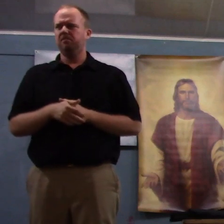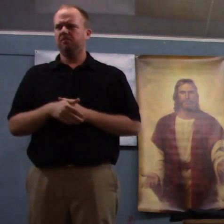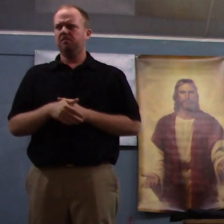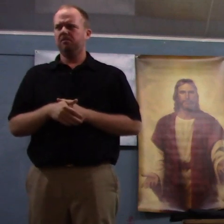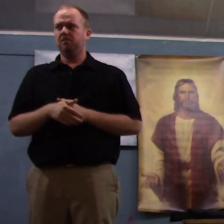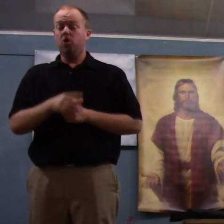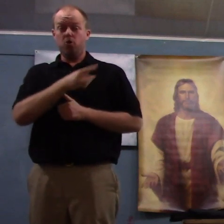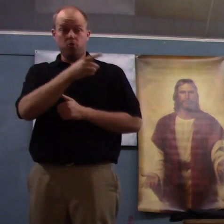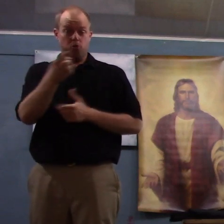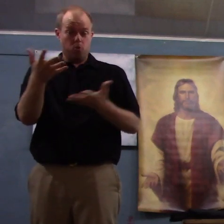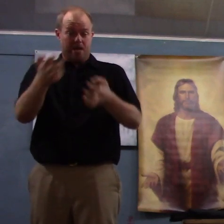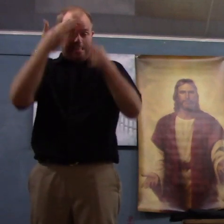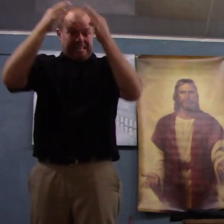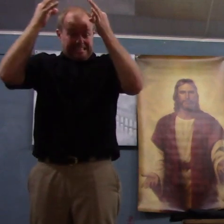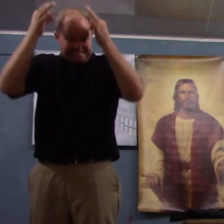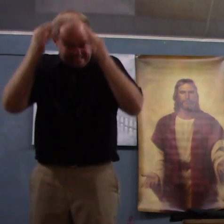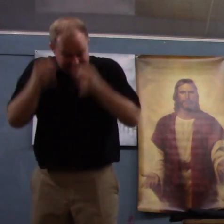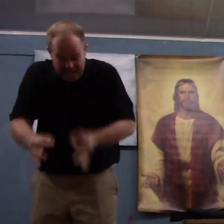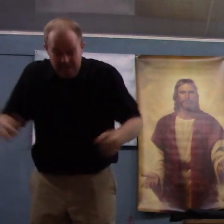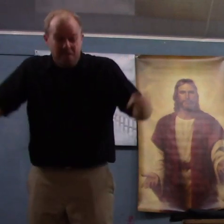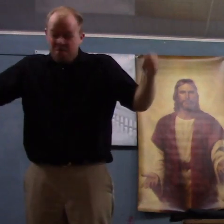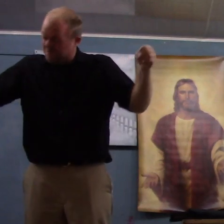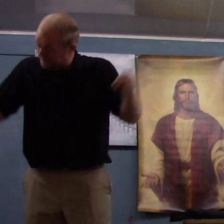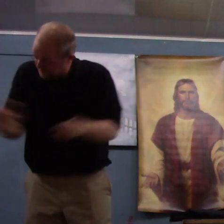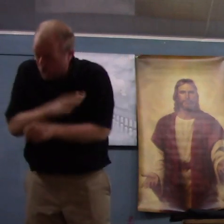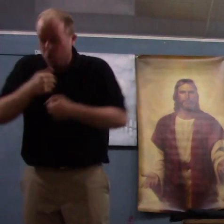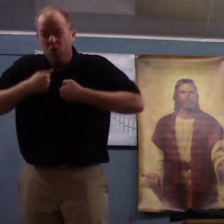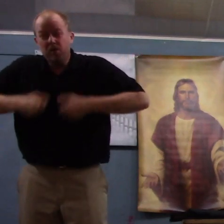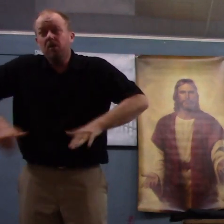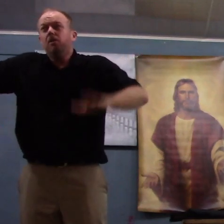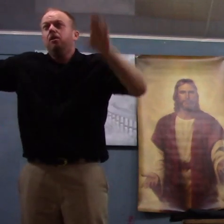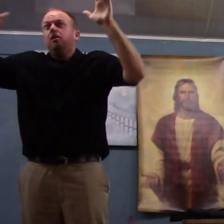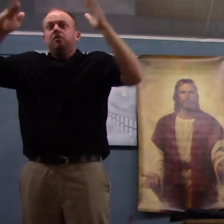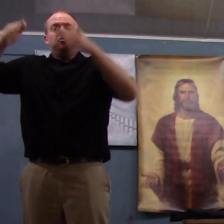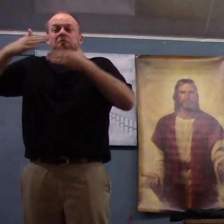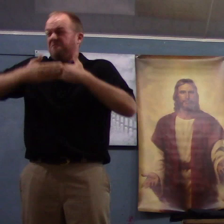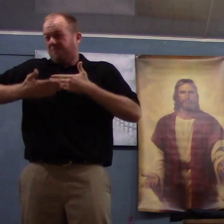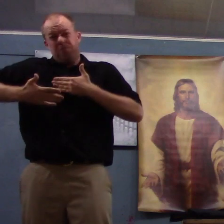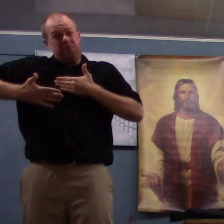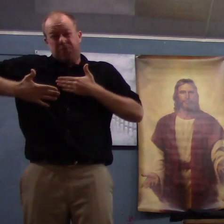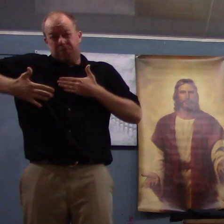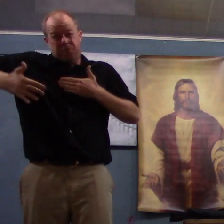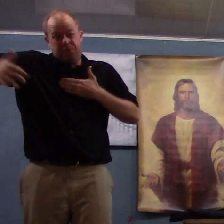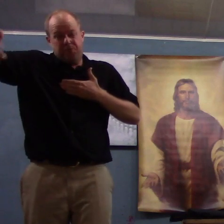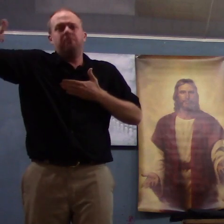But you decide you just want to show the people that I repent. That is not enough.